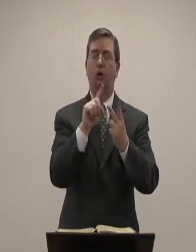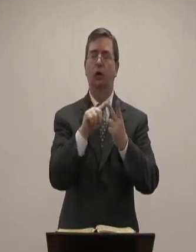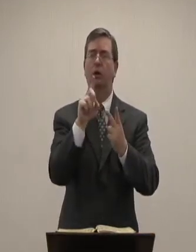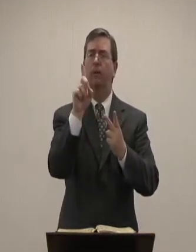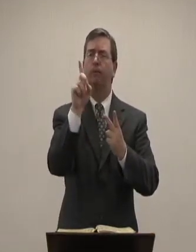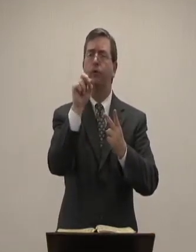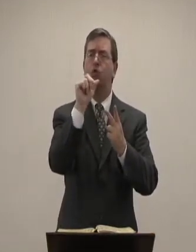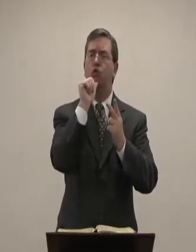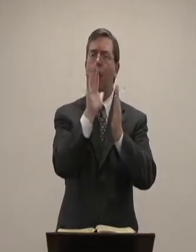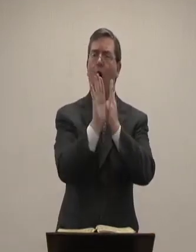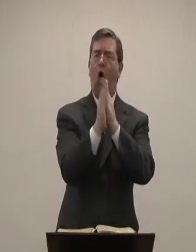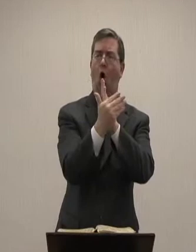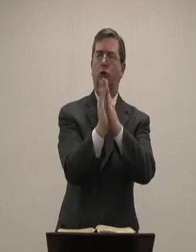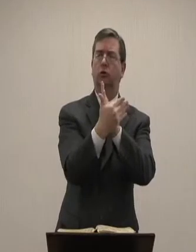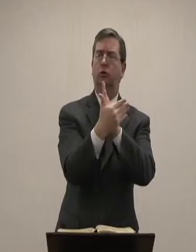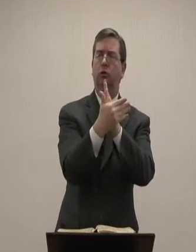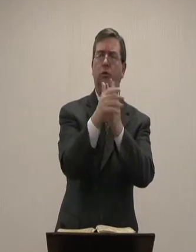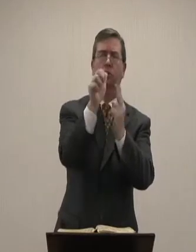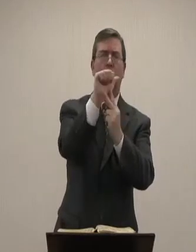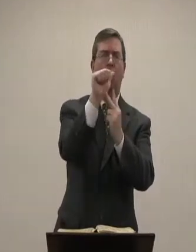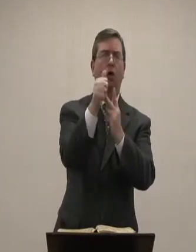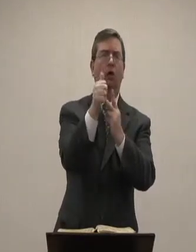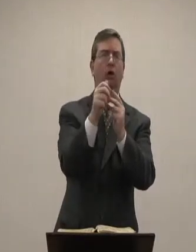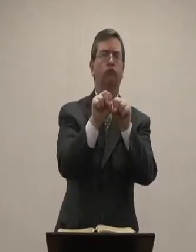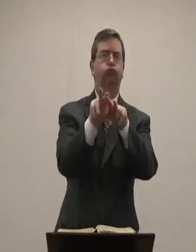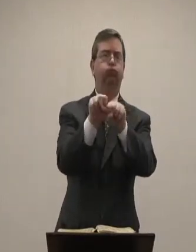And why is that important? That is a sin.